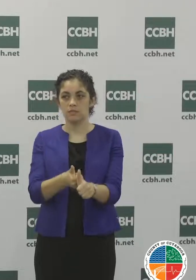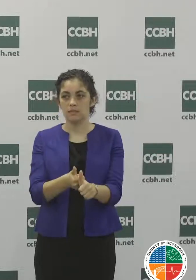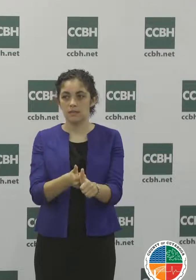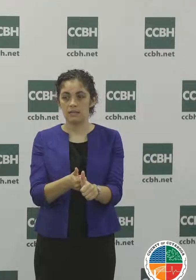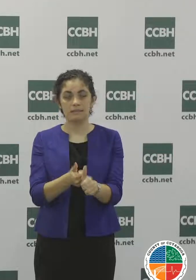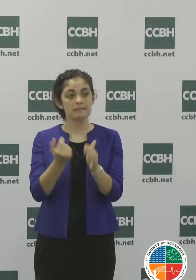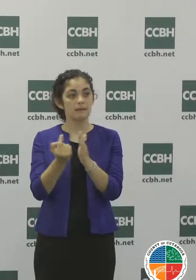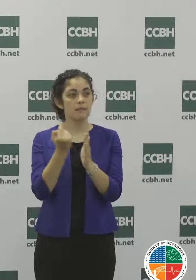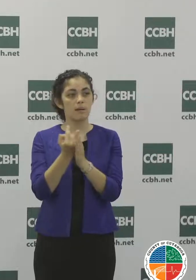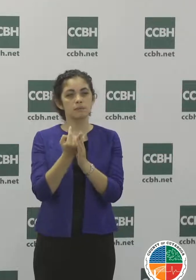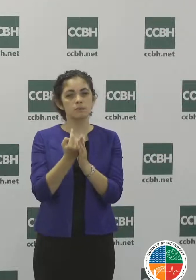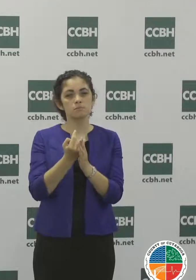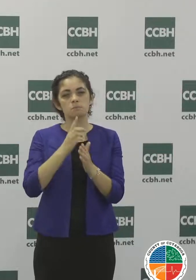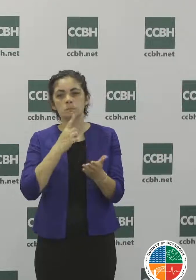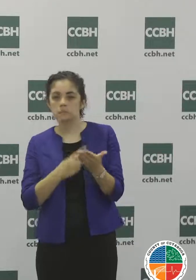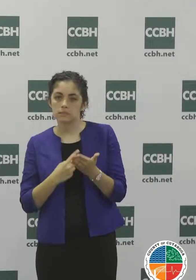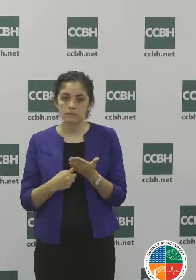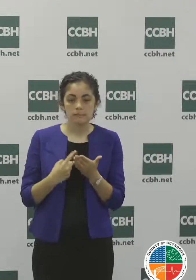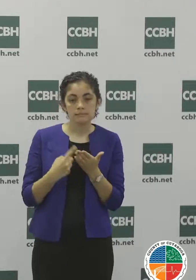from time to time.